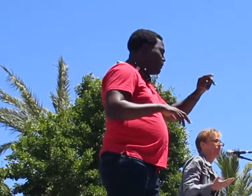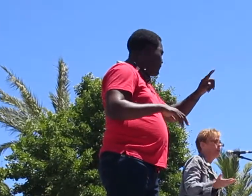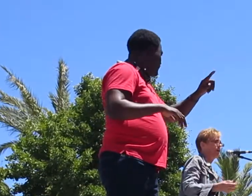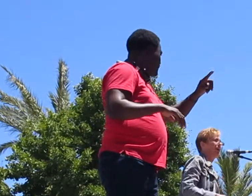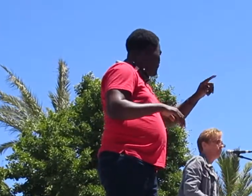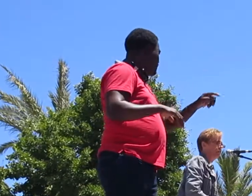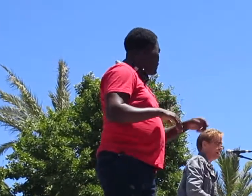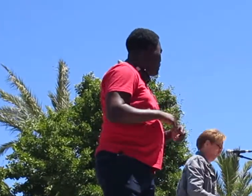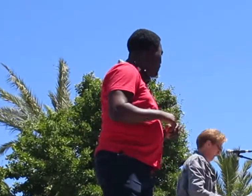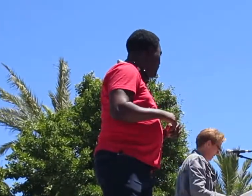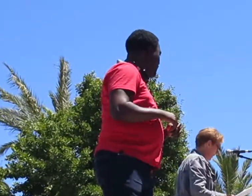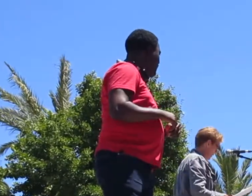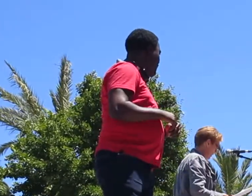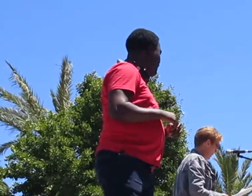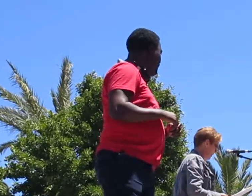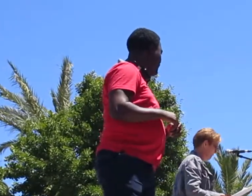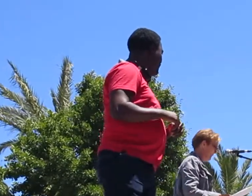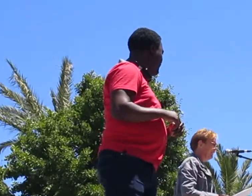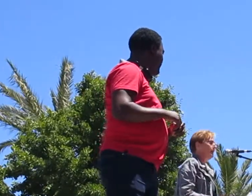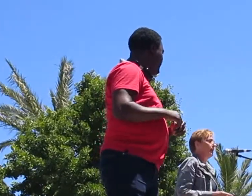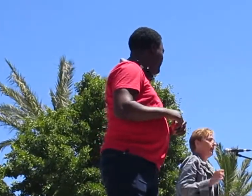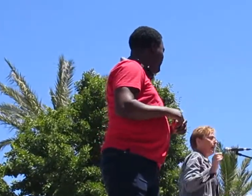that we can afford health care.